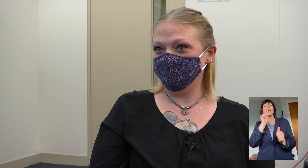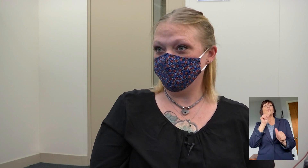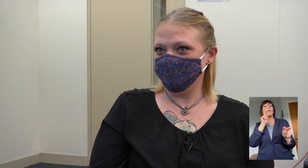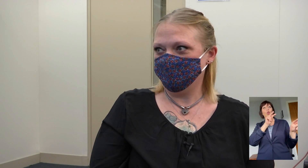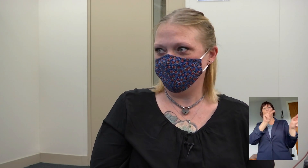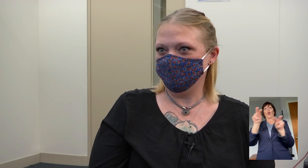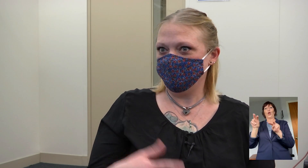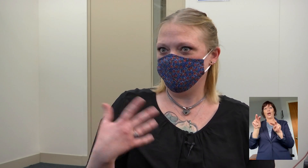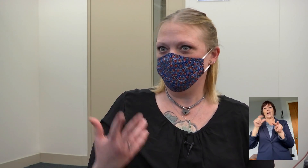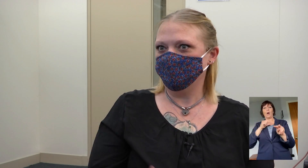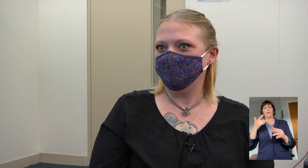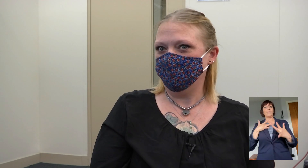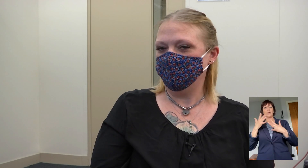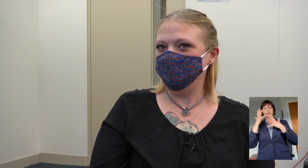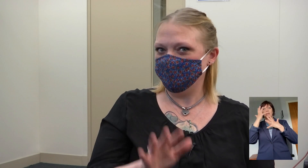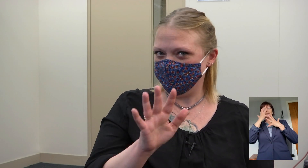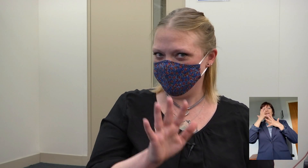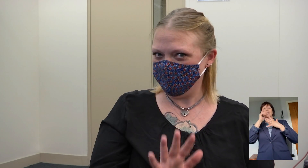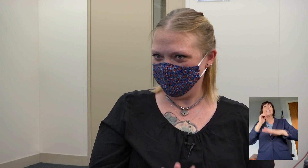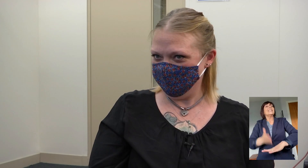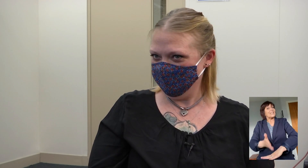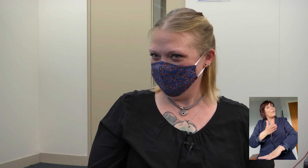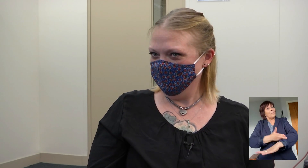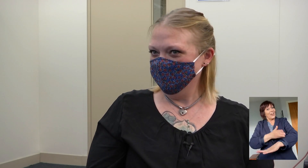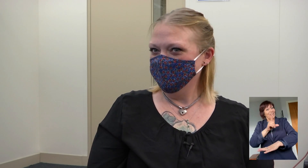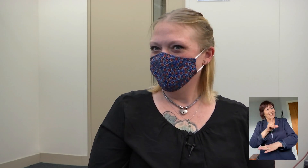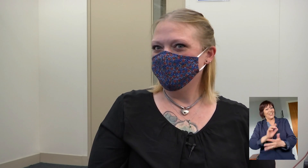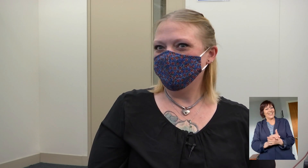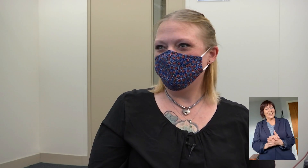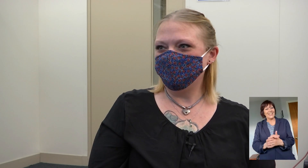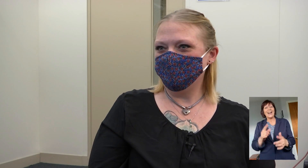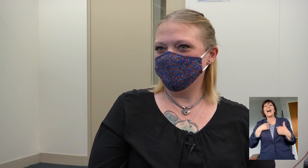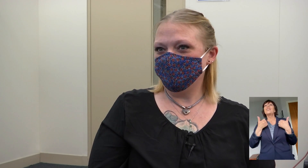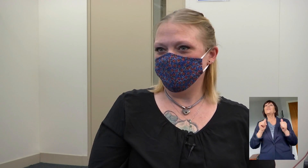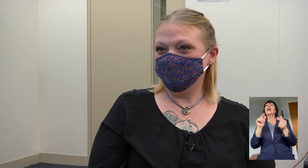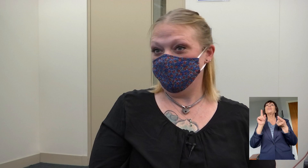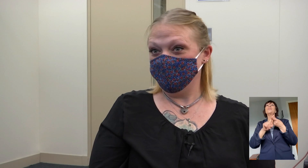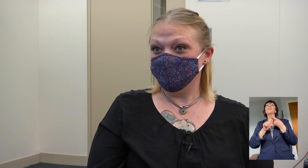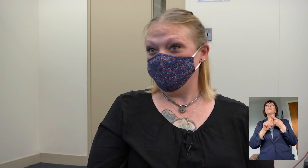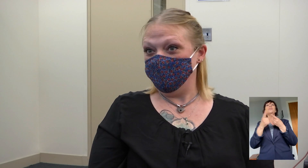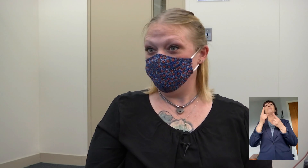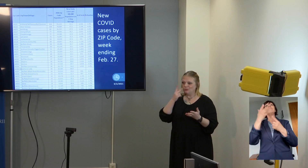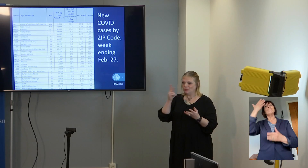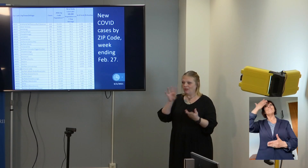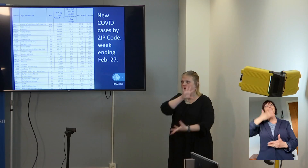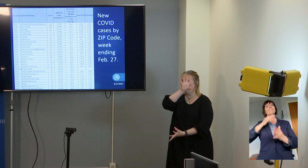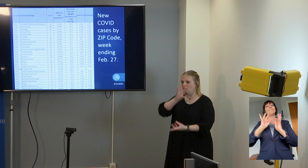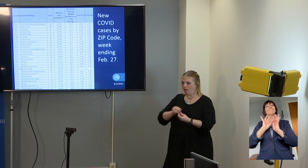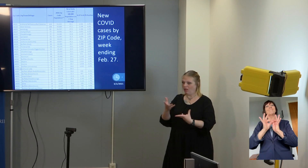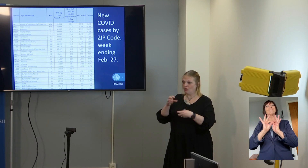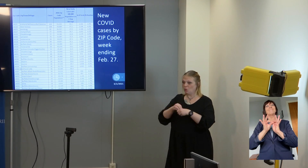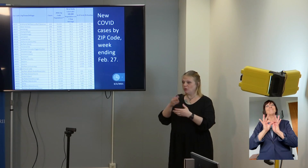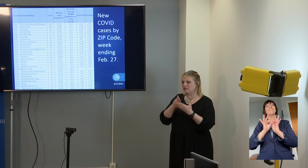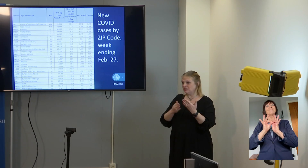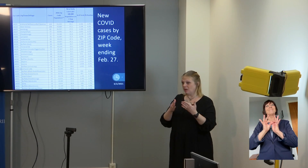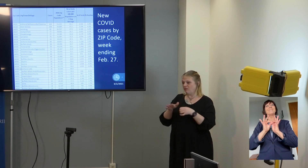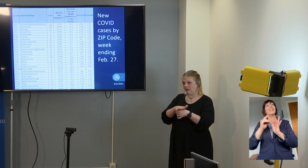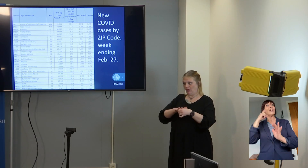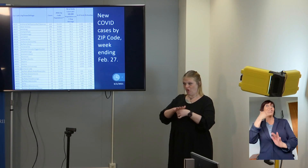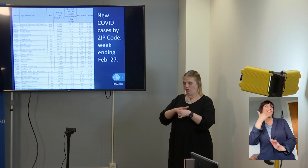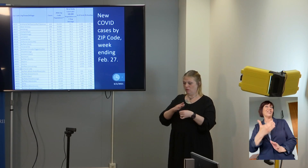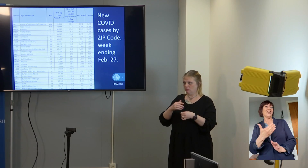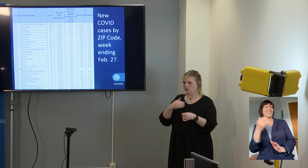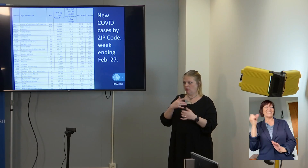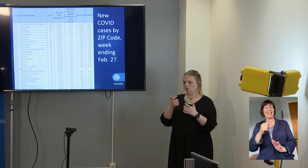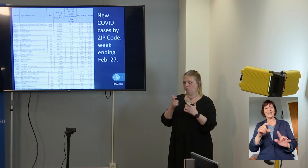people out there because I'll feel like super lightheaded. It's gotten better, and I try to just fake it till I make it and like look really good,